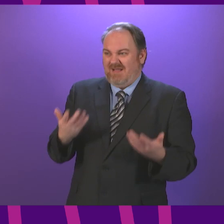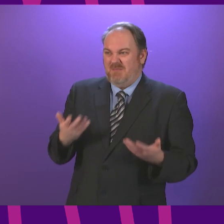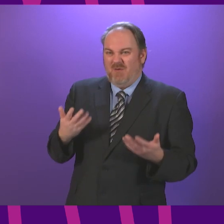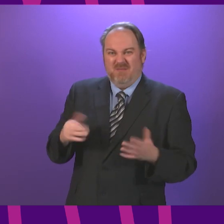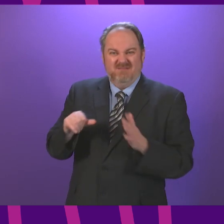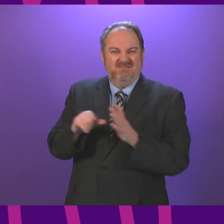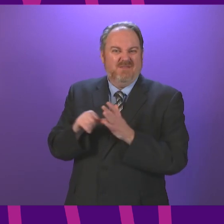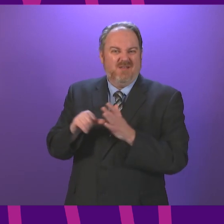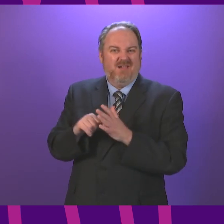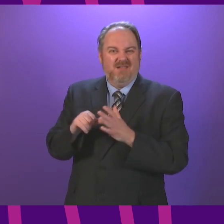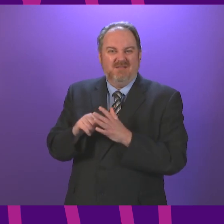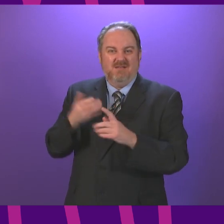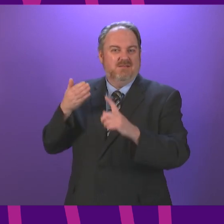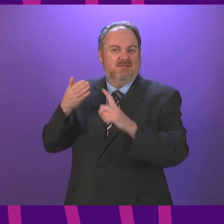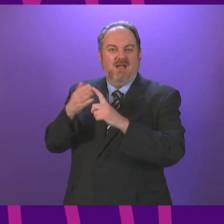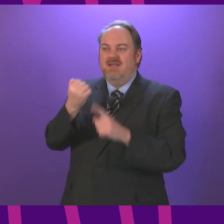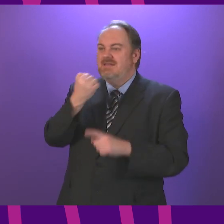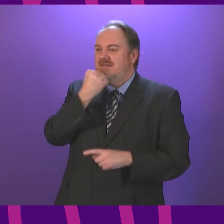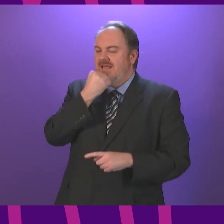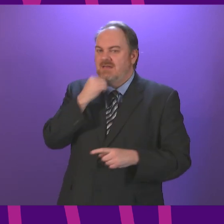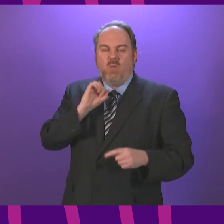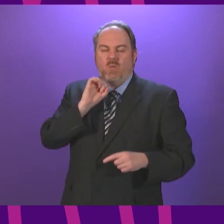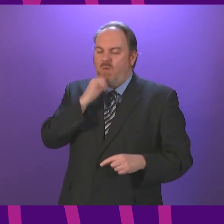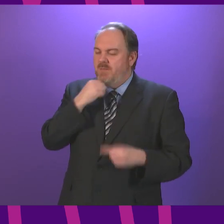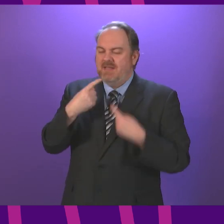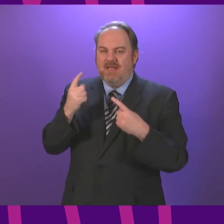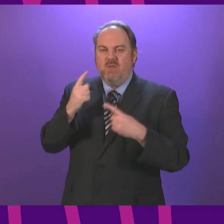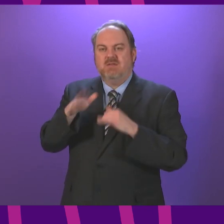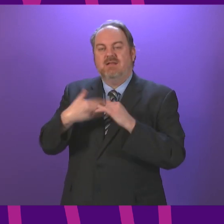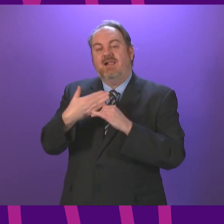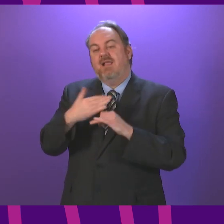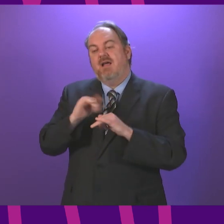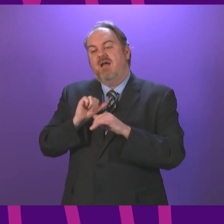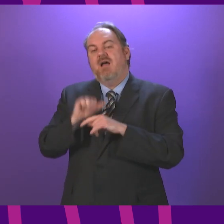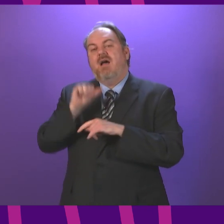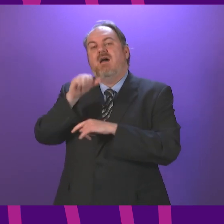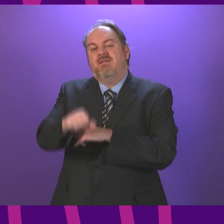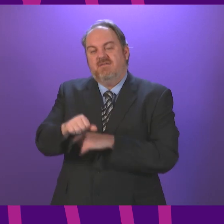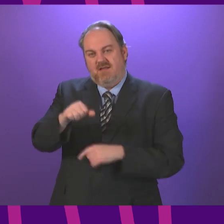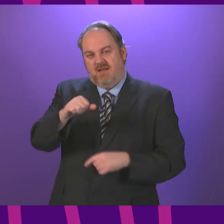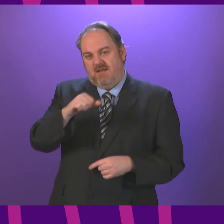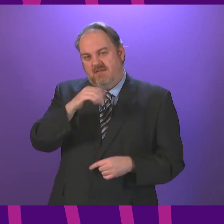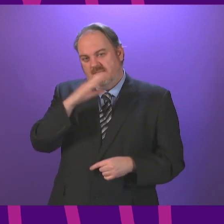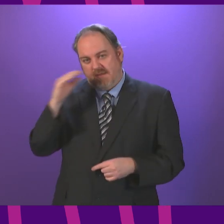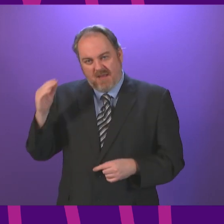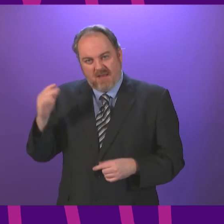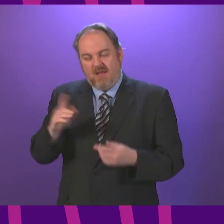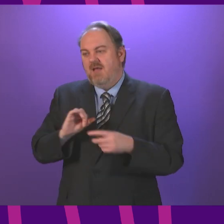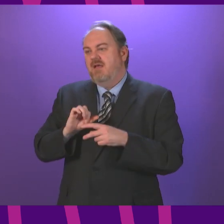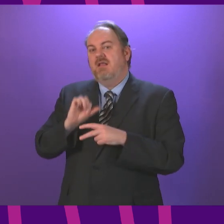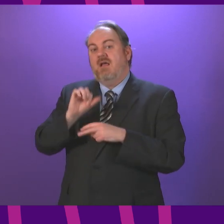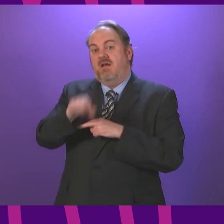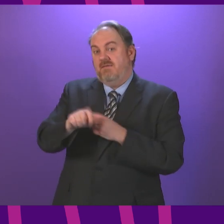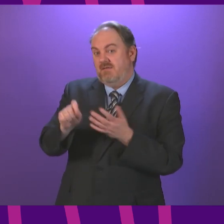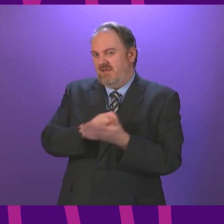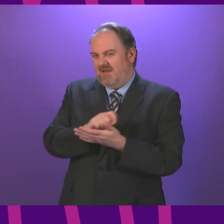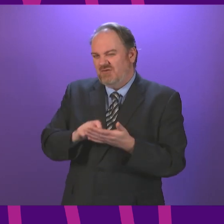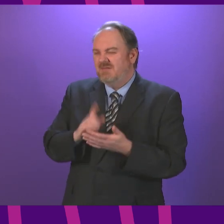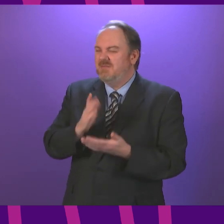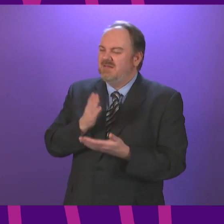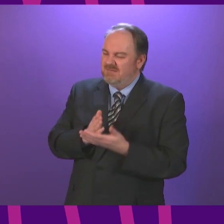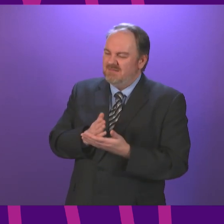target completion date will not be available until after the summer and after the Scottish elections. So can I ask the First Minister to be